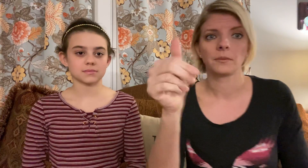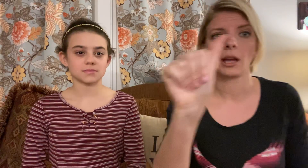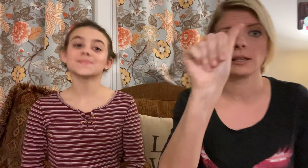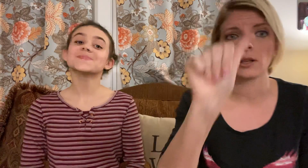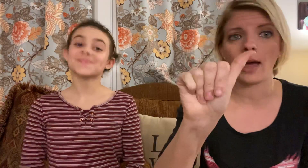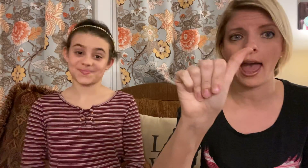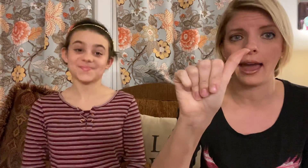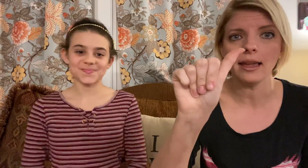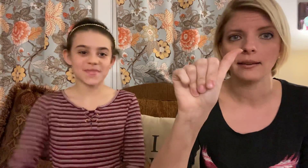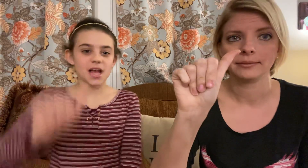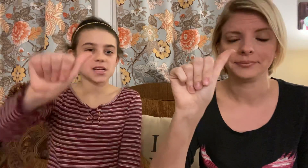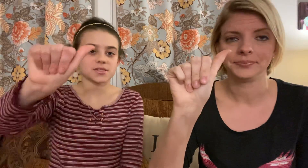Okay. So A.